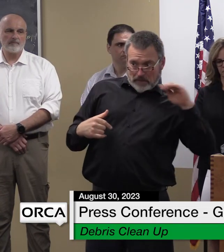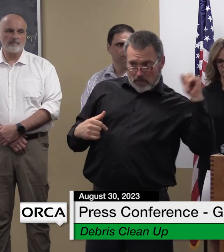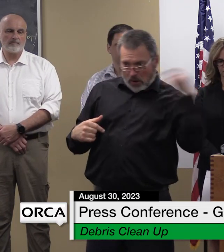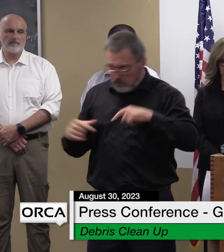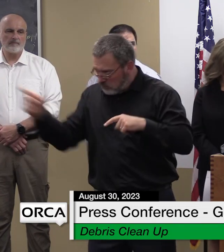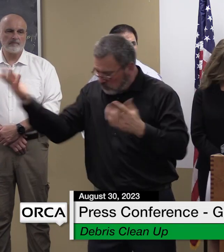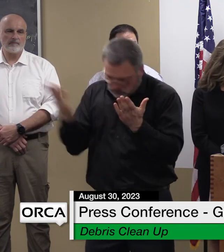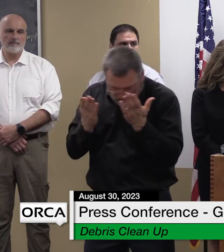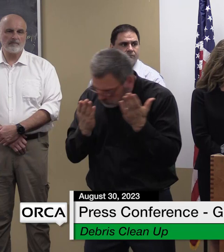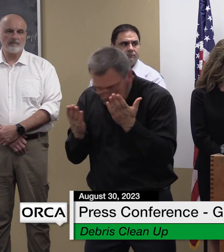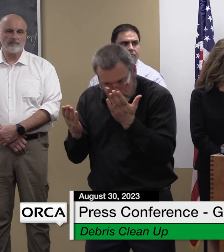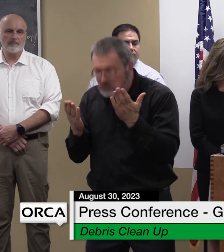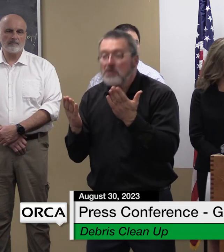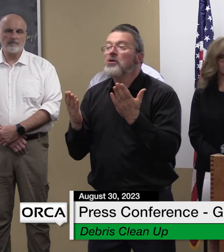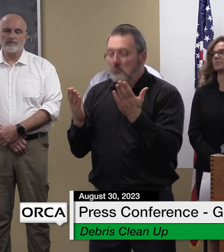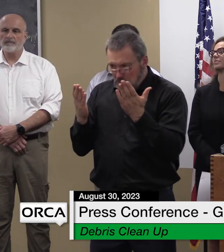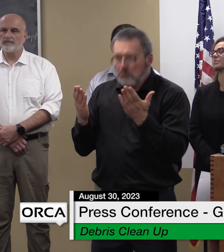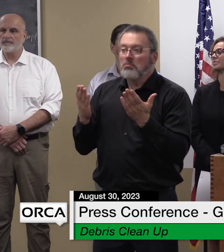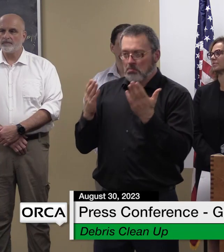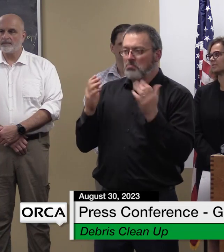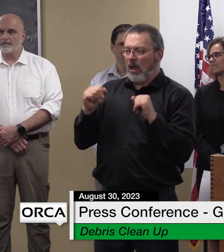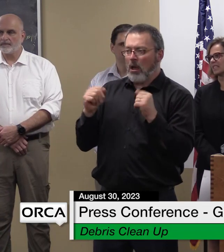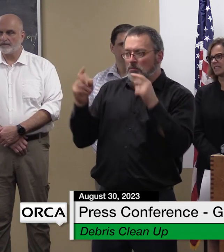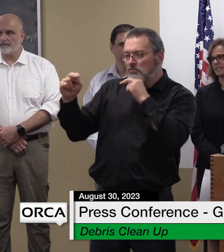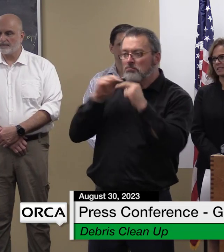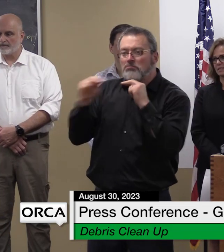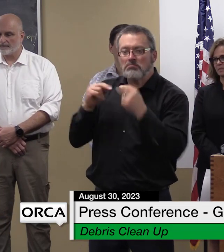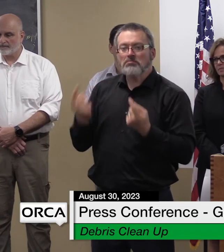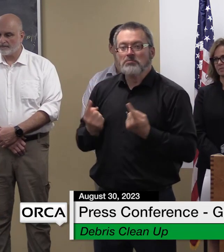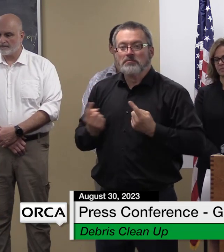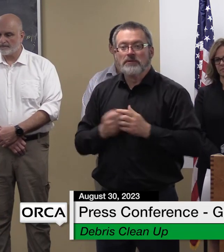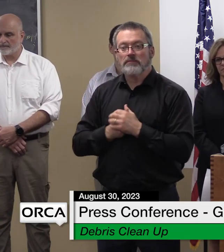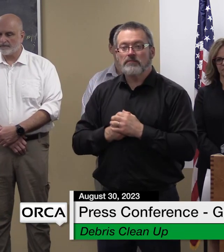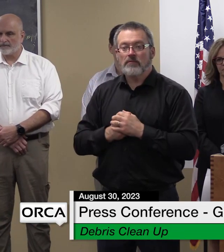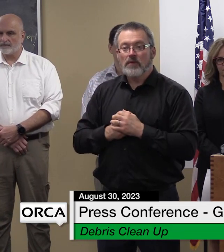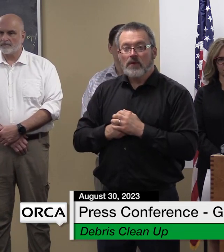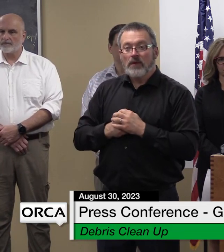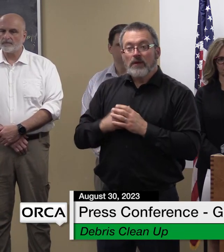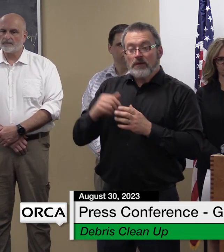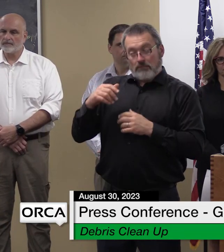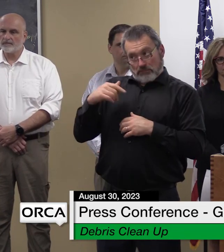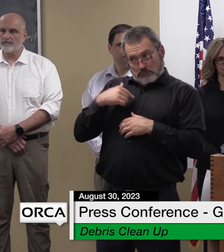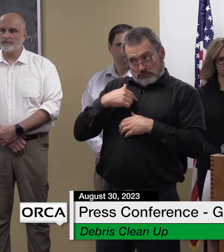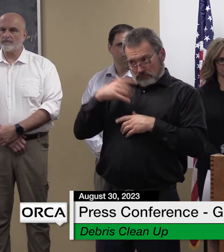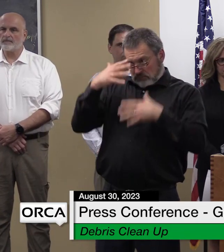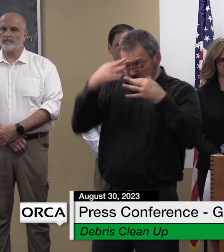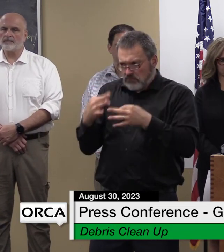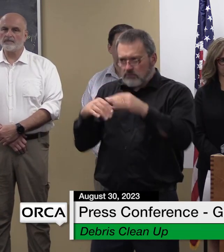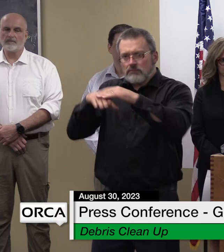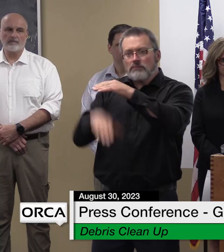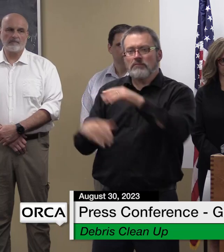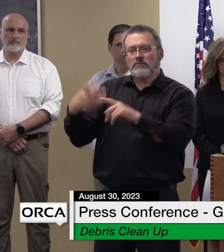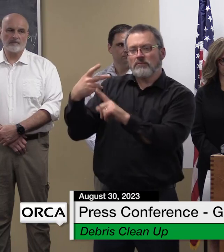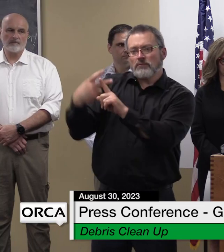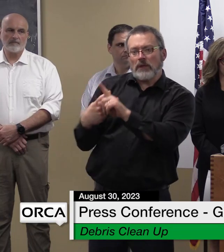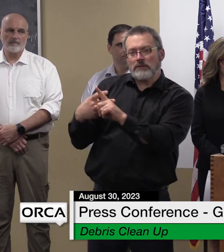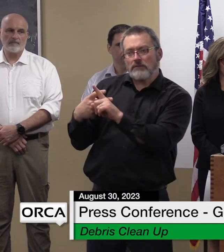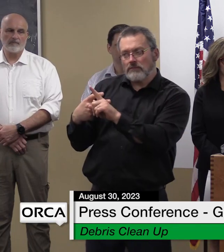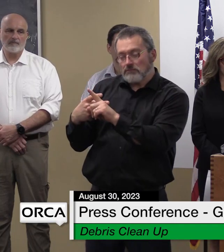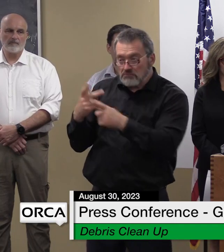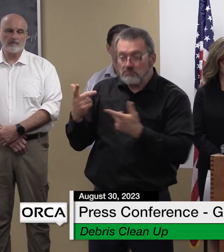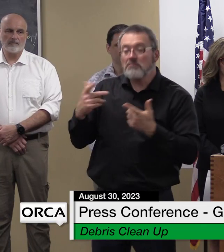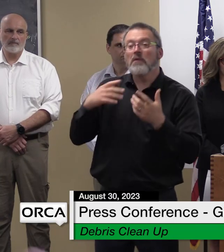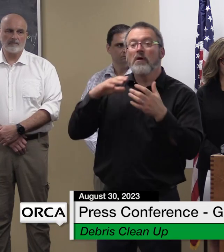And as I said, each eligibility decision has its own 60-day window. So if you're appealing for your HVAC system and you're